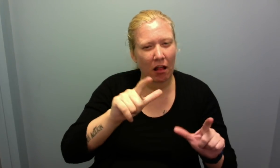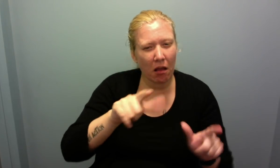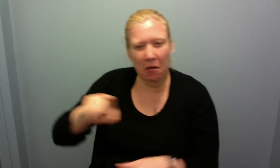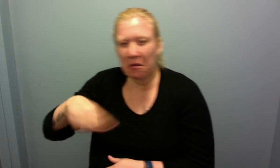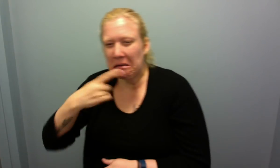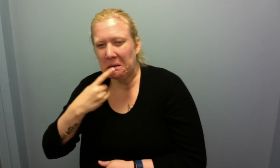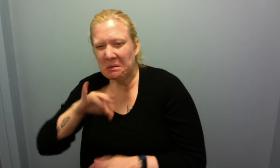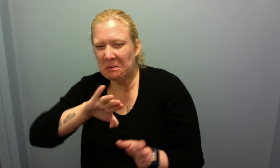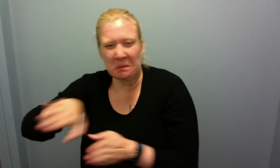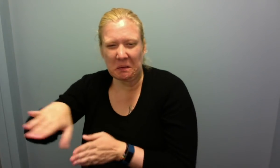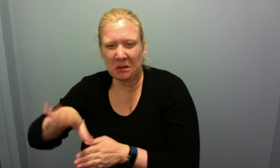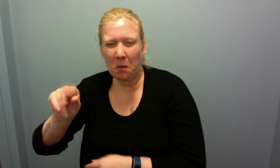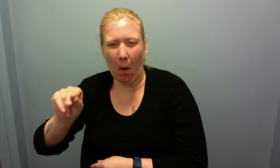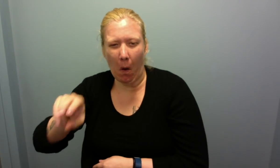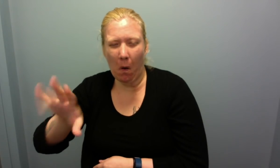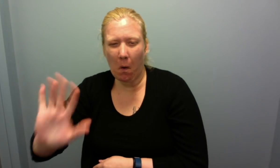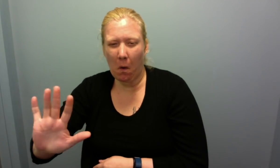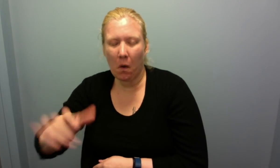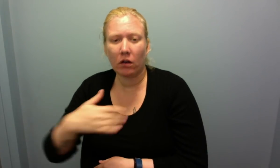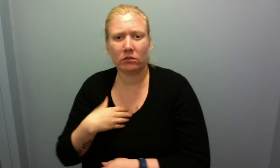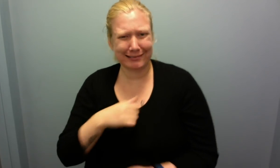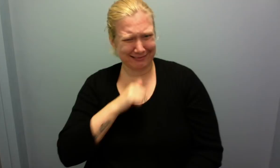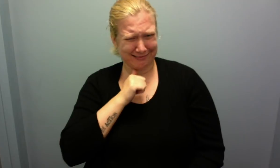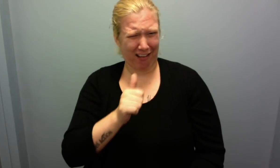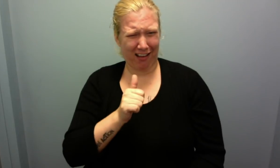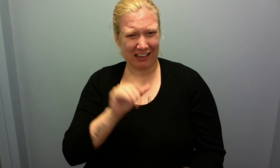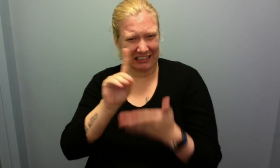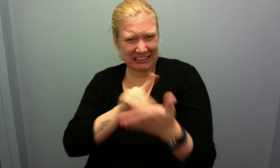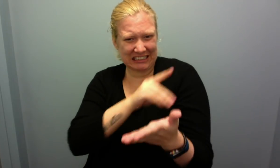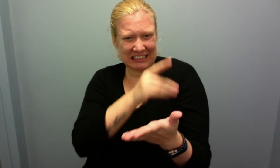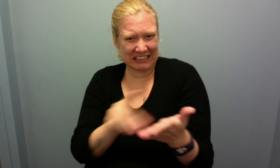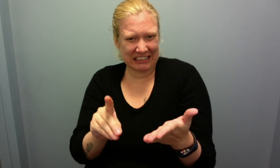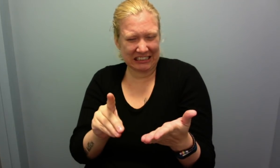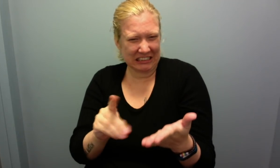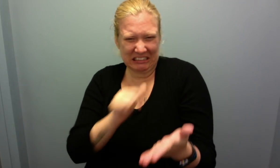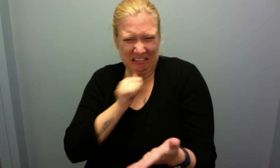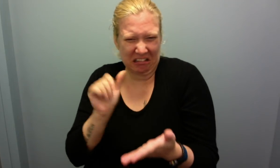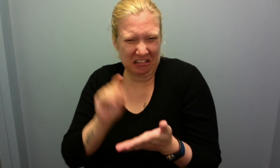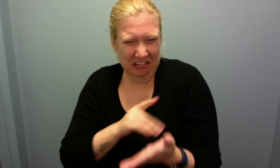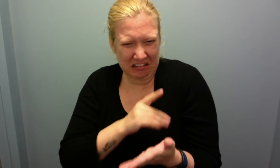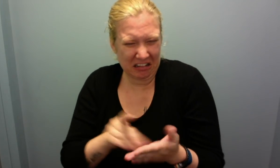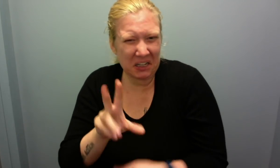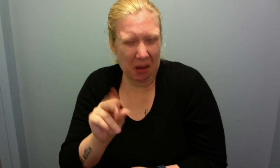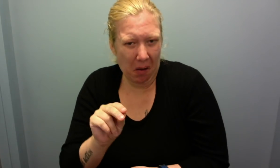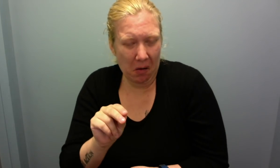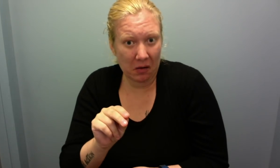Now understand that saying, oh, deaf people can only teach their language, hearing people can't teach ASL, that's